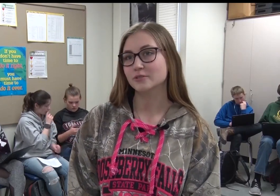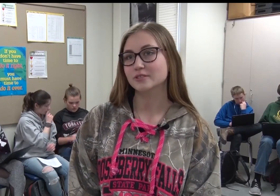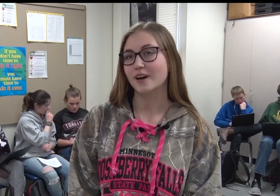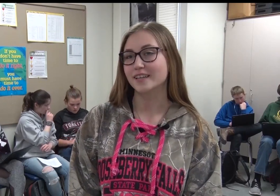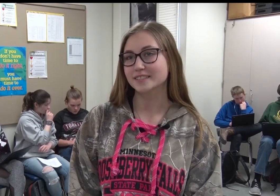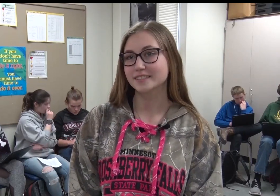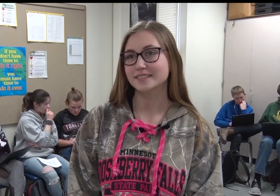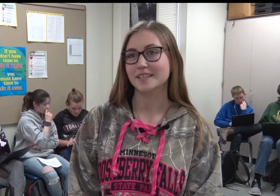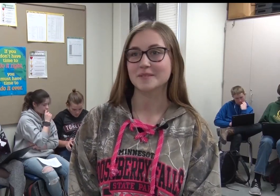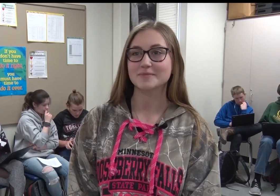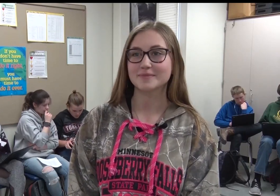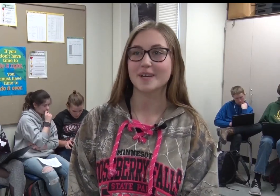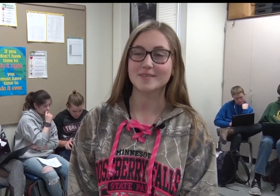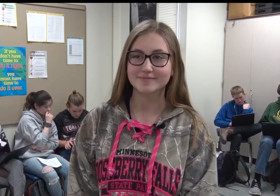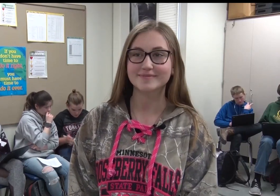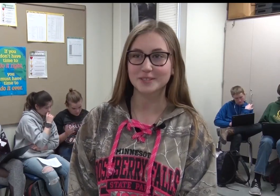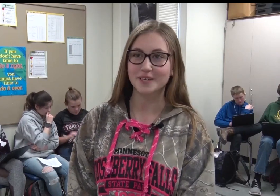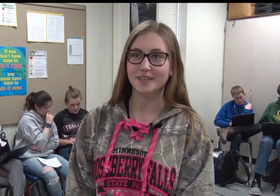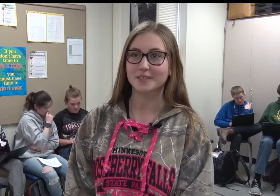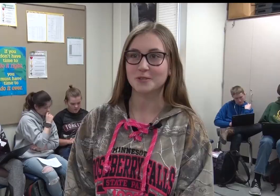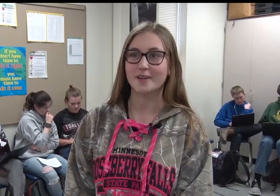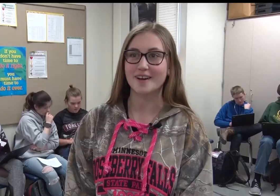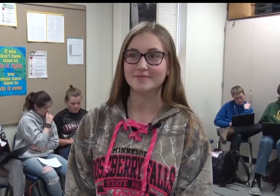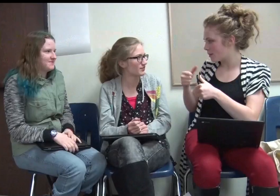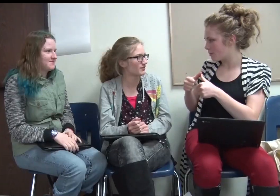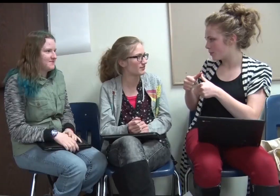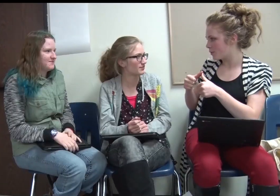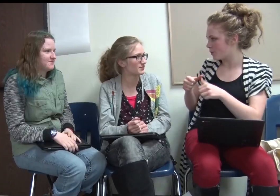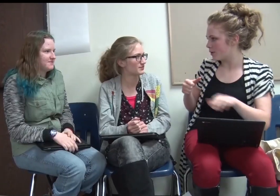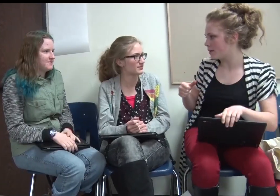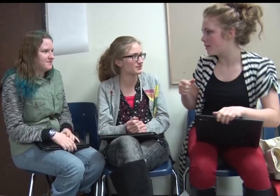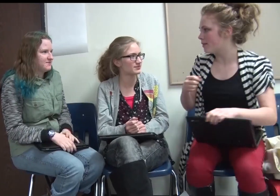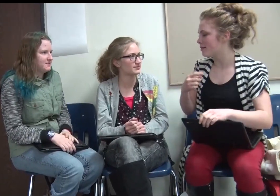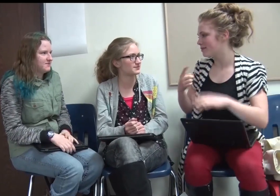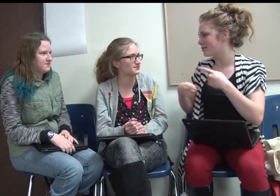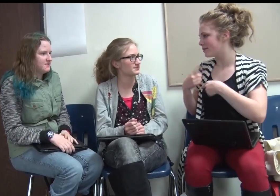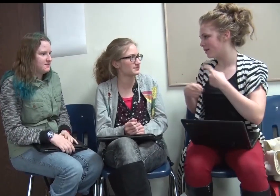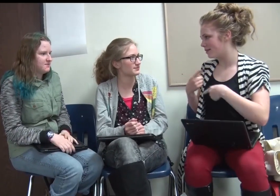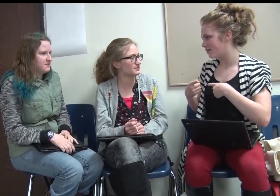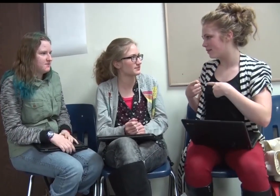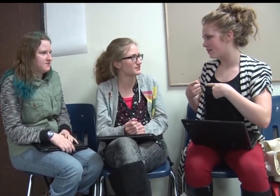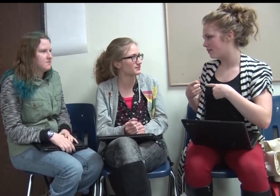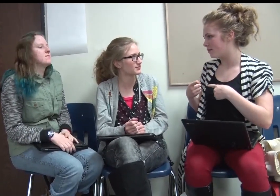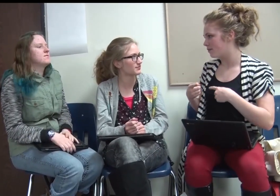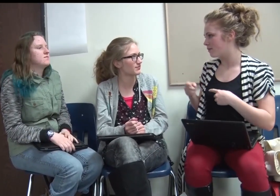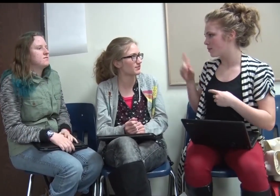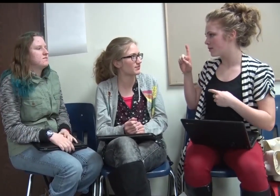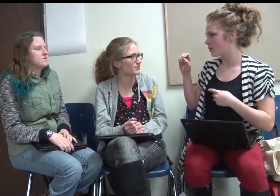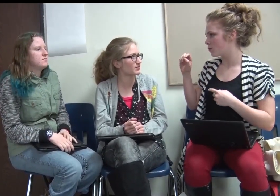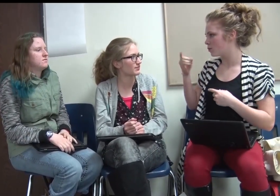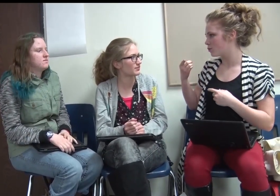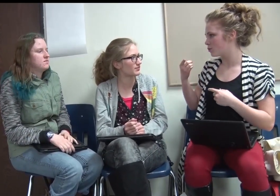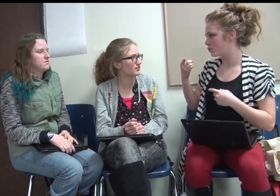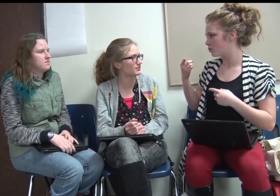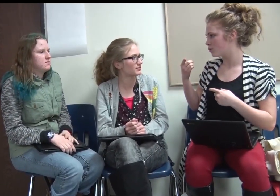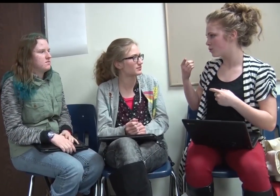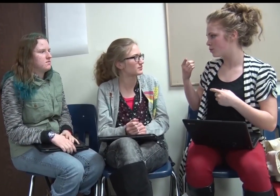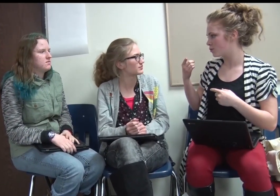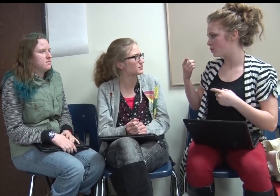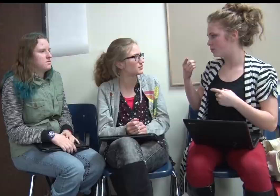those classes and, yeah, so I'd like to do that. But until then, the students will keep on signing. For this week's Golden Apple,